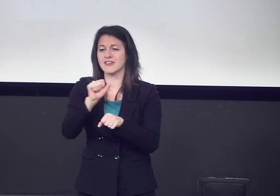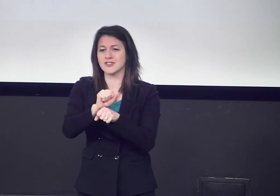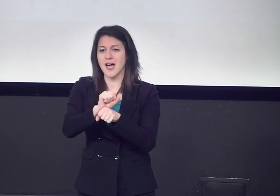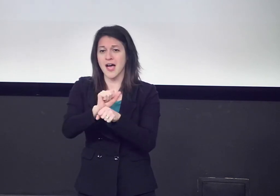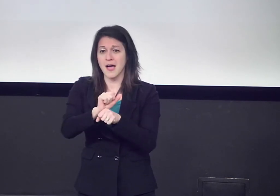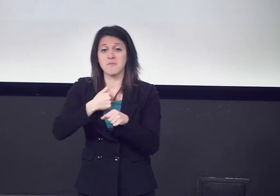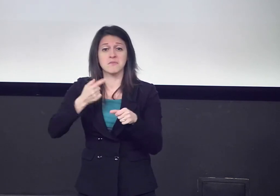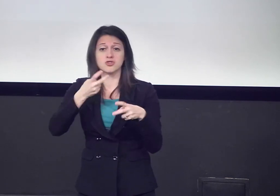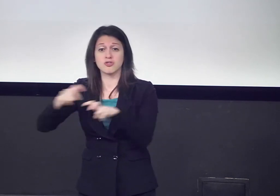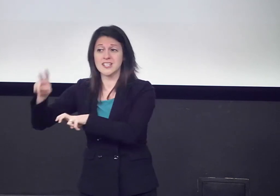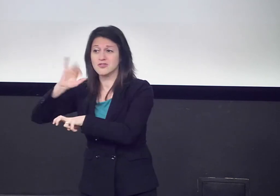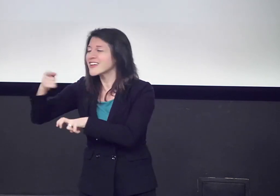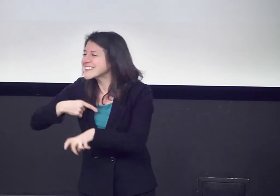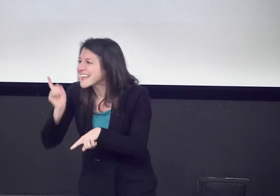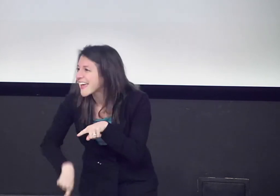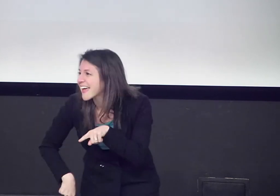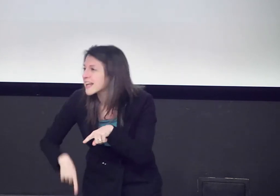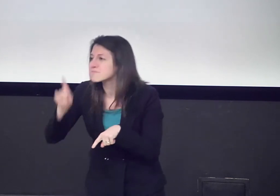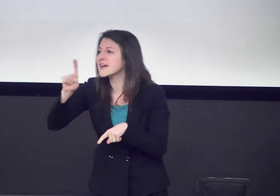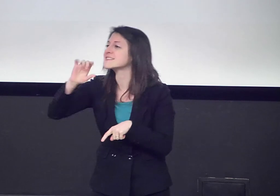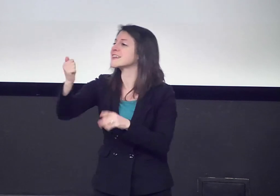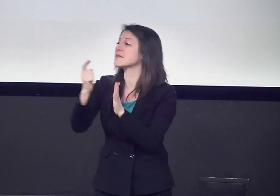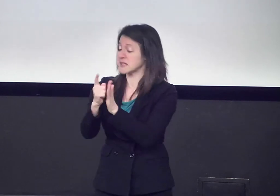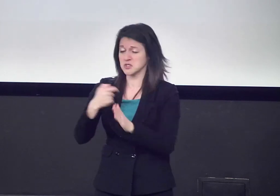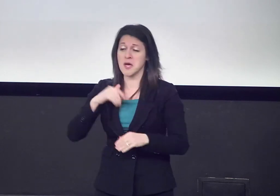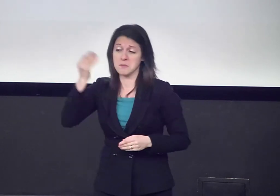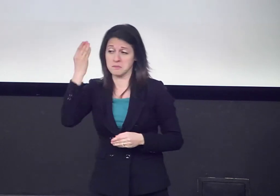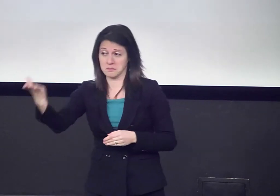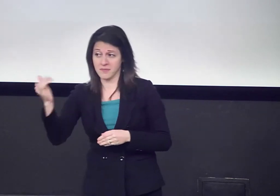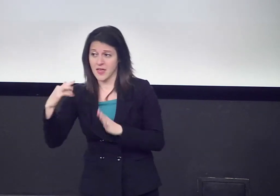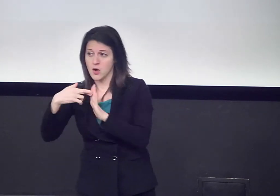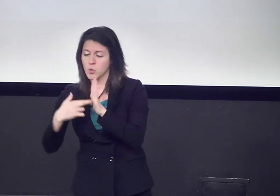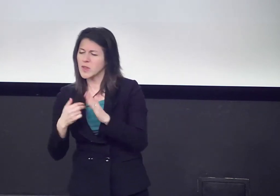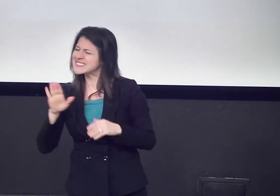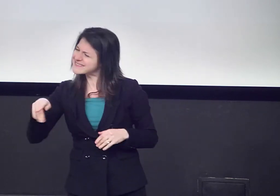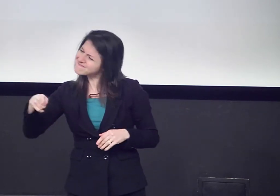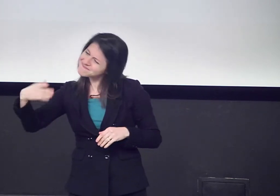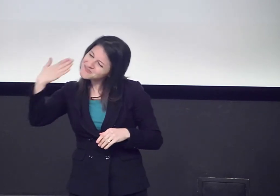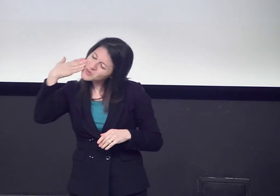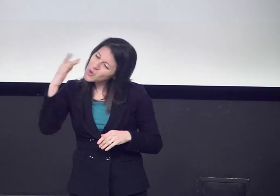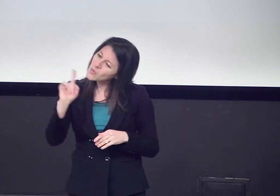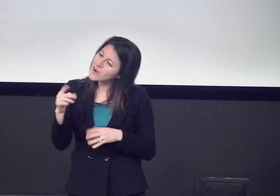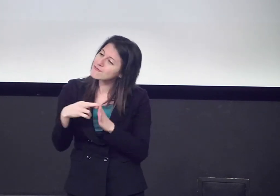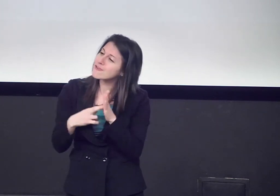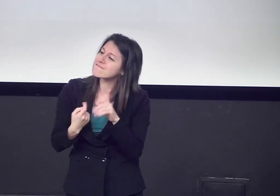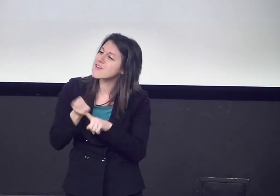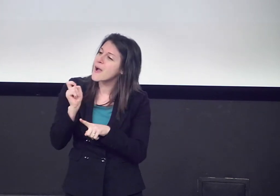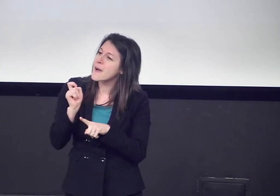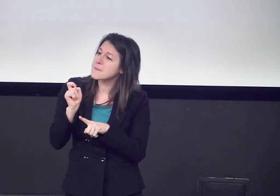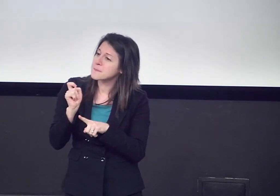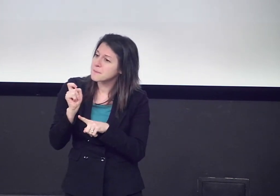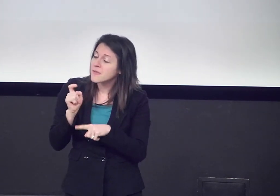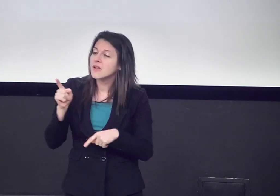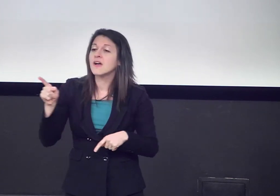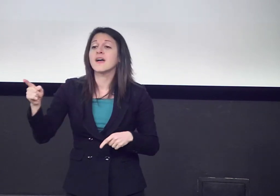That at any point in time that you have engaged in a call, you must wait 10 minutes before you can transfer the call to someone